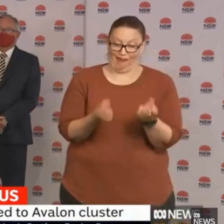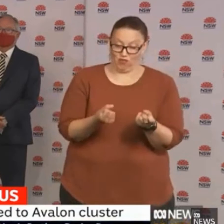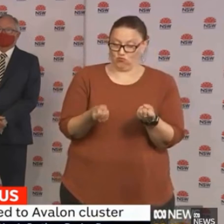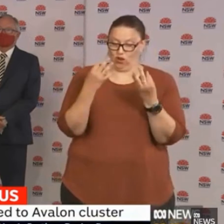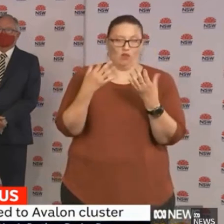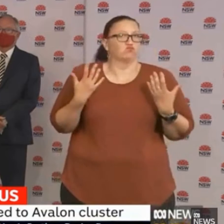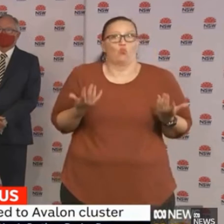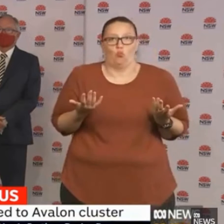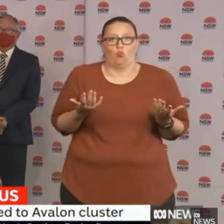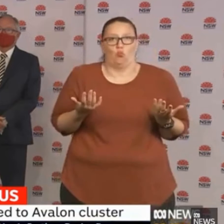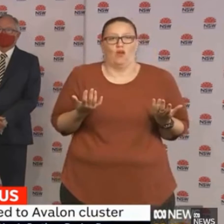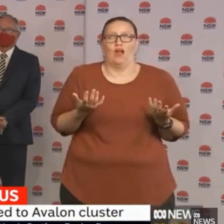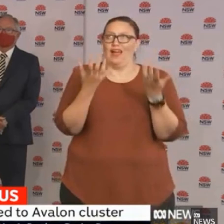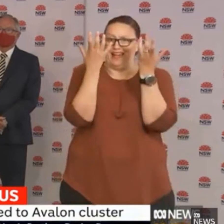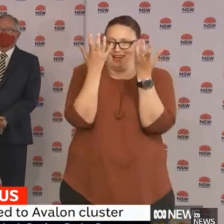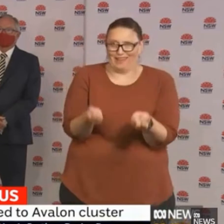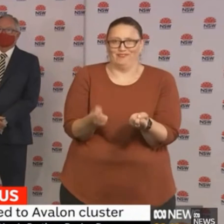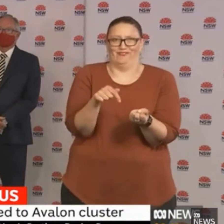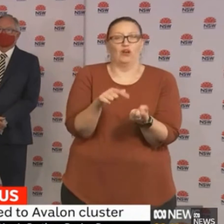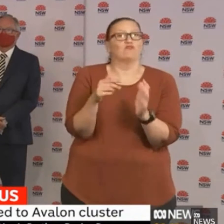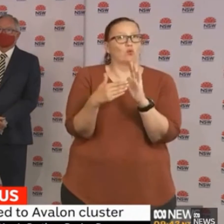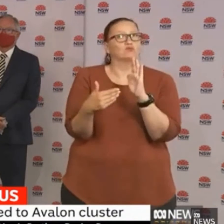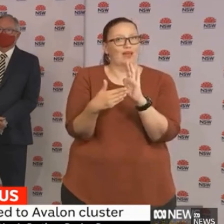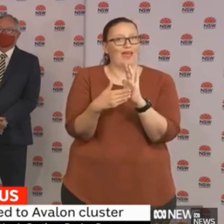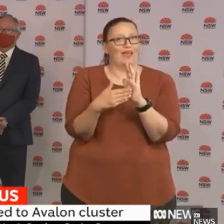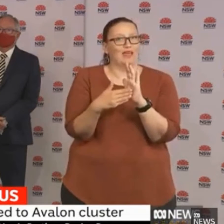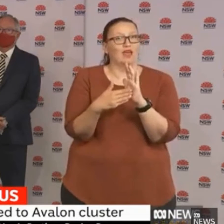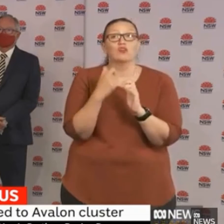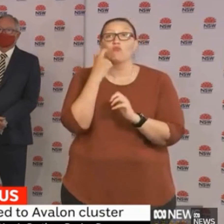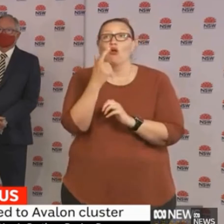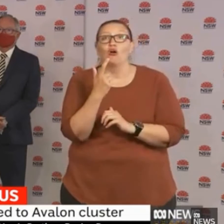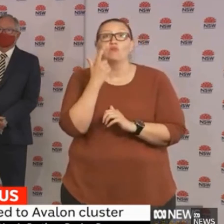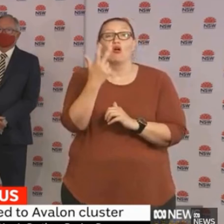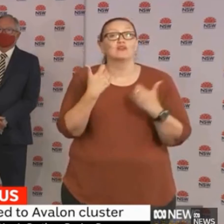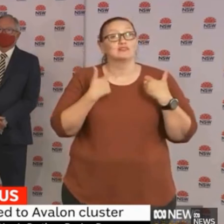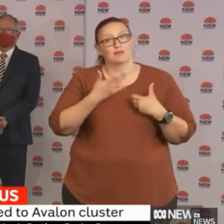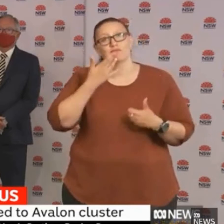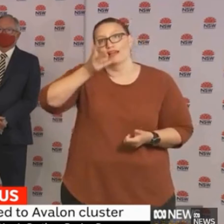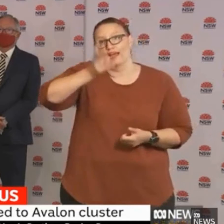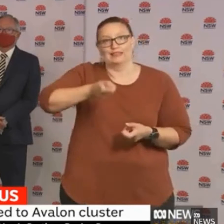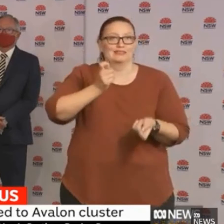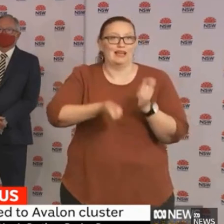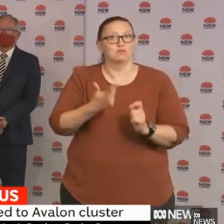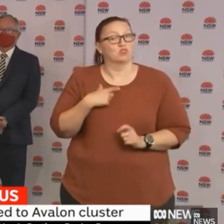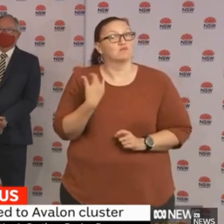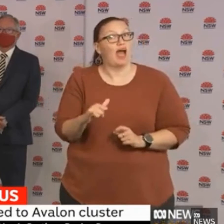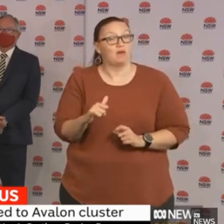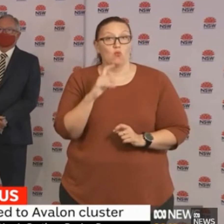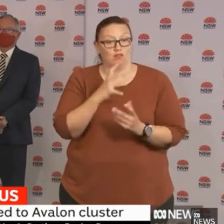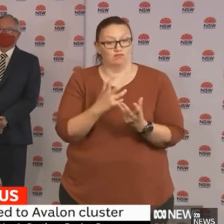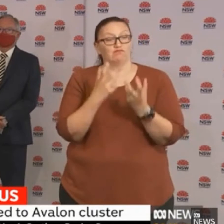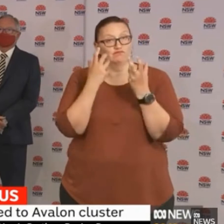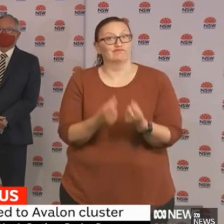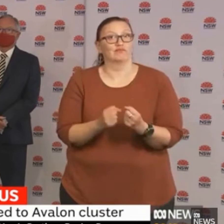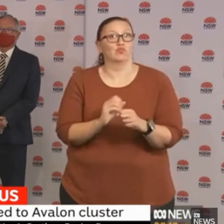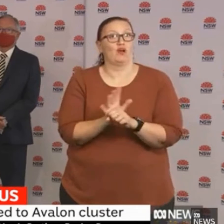in the future. In terms of the venues and cases of note, I just wanted to again thank the community around the Belrose Hotel,